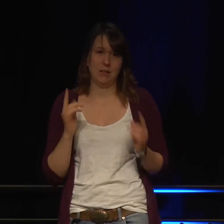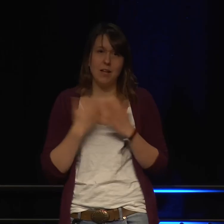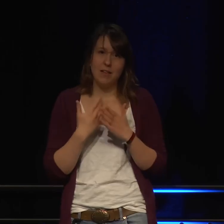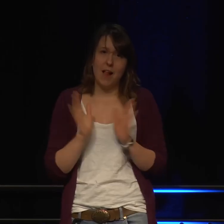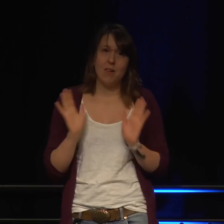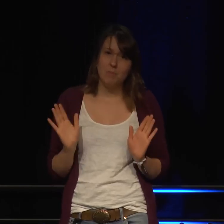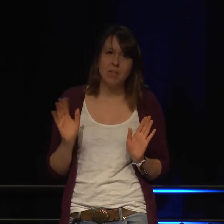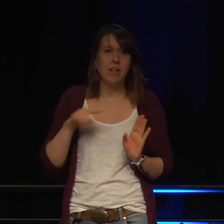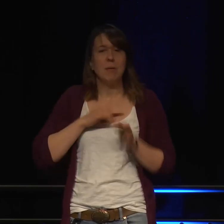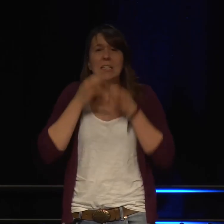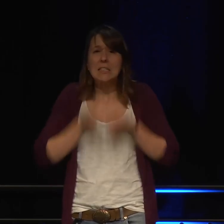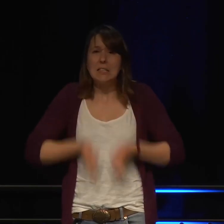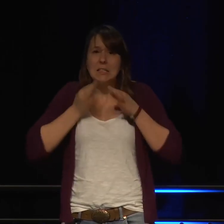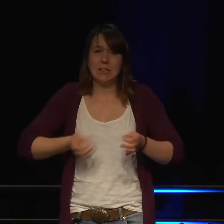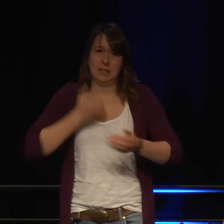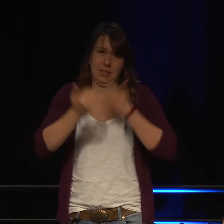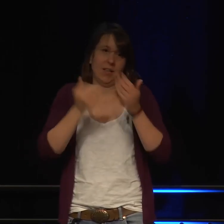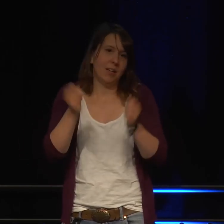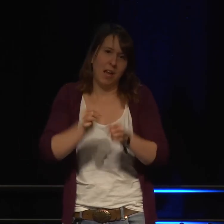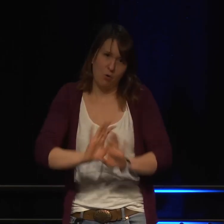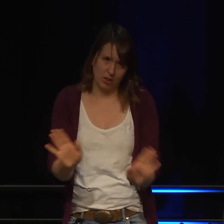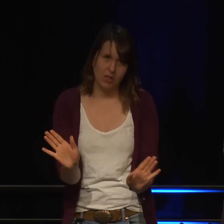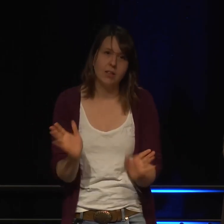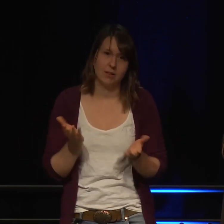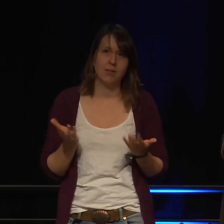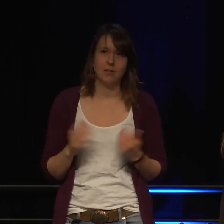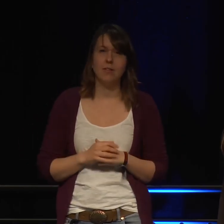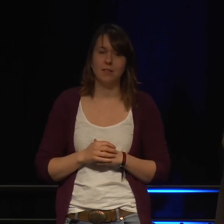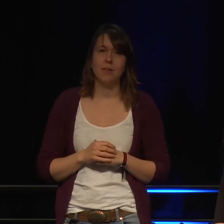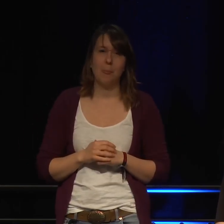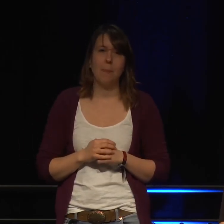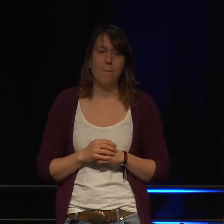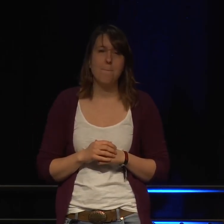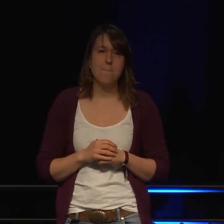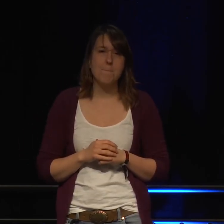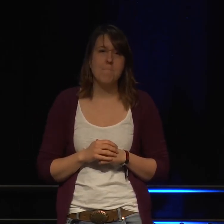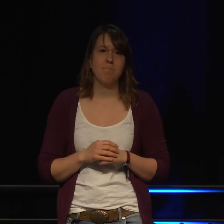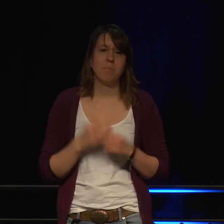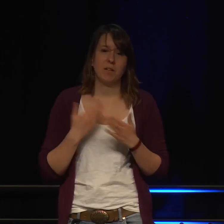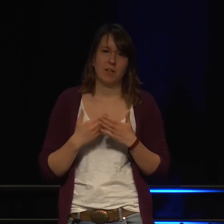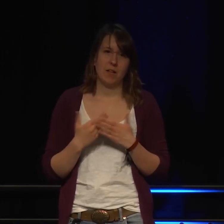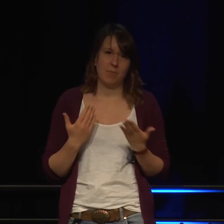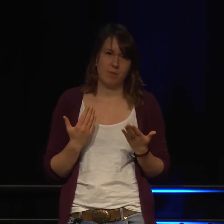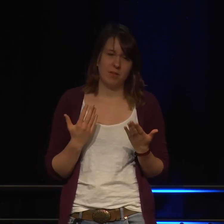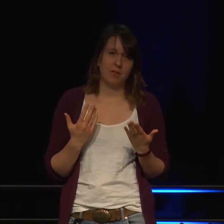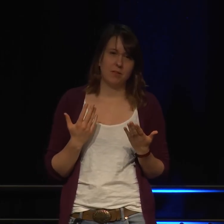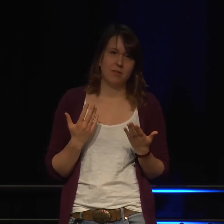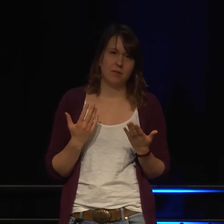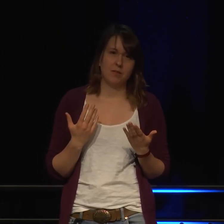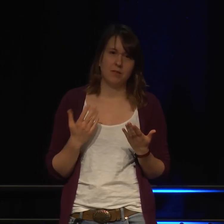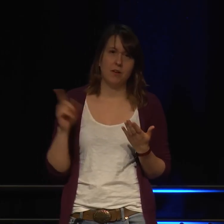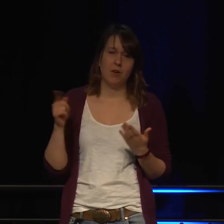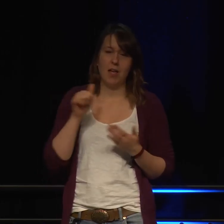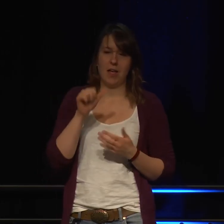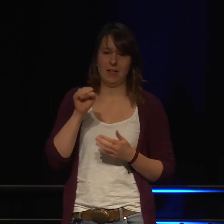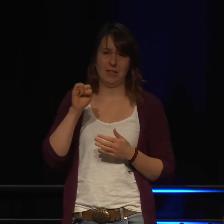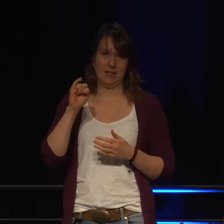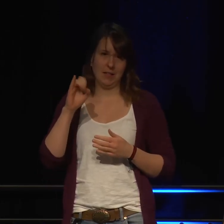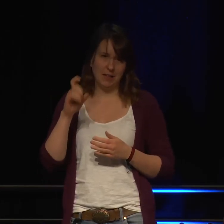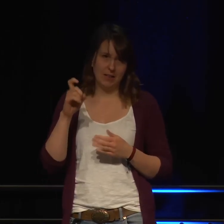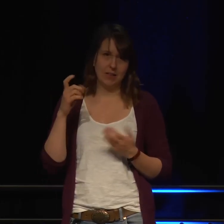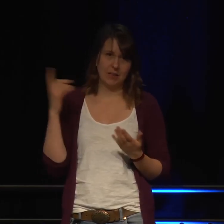me to go into details in this talk. That's why it's also in the ethics talk, ethics session of the